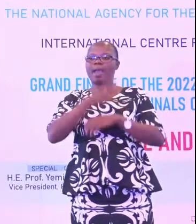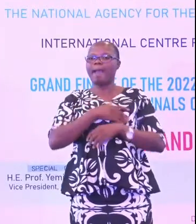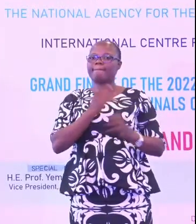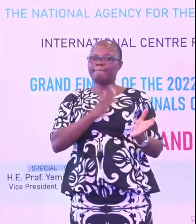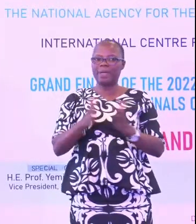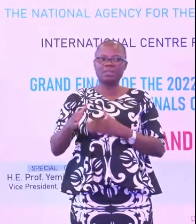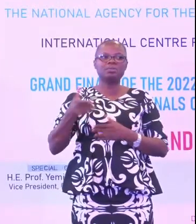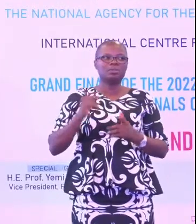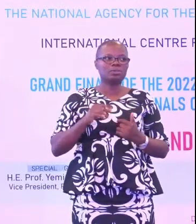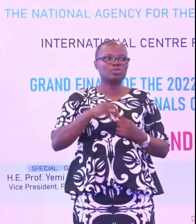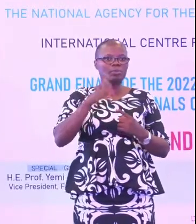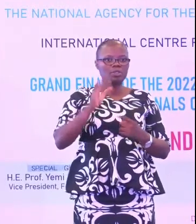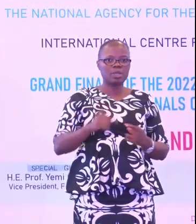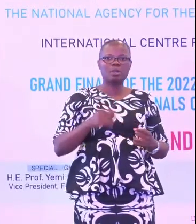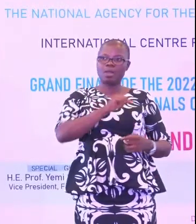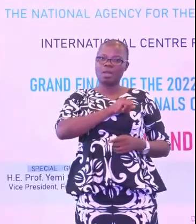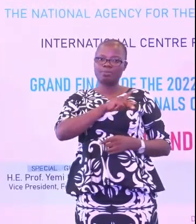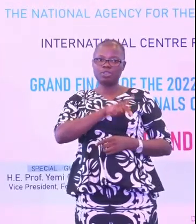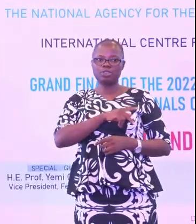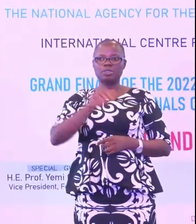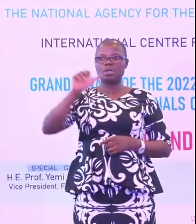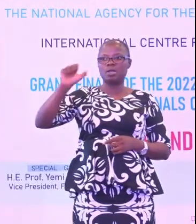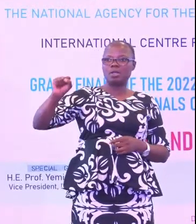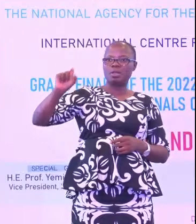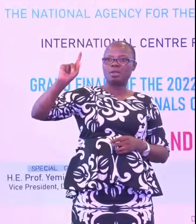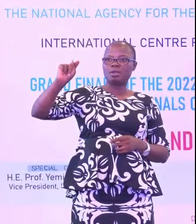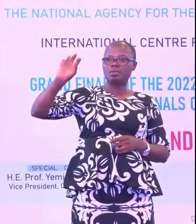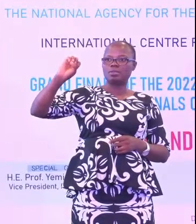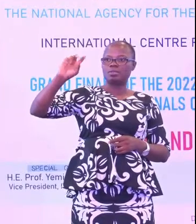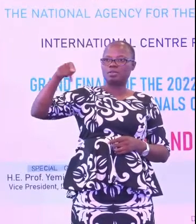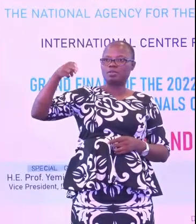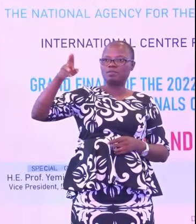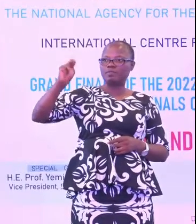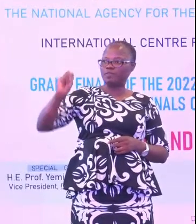Let's especially appreciate Stephen I.